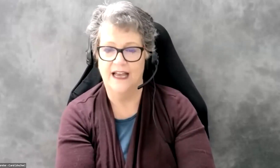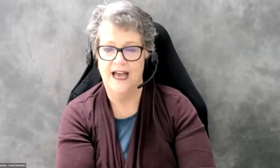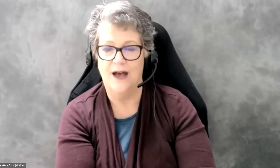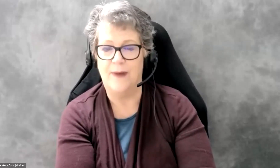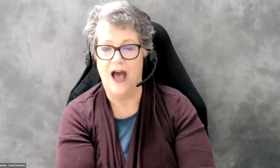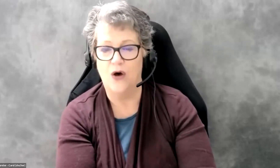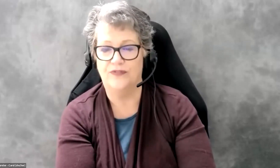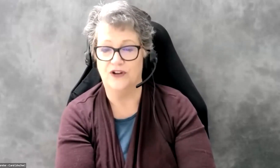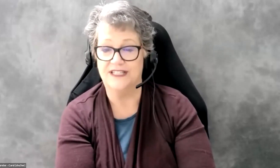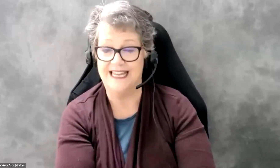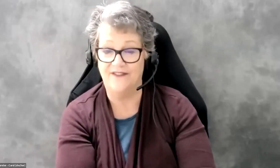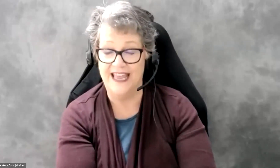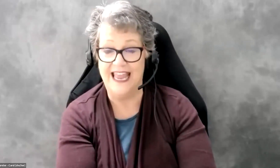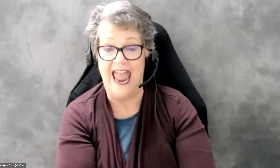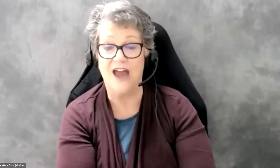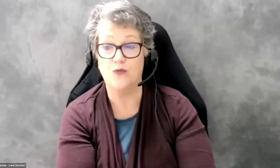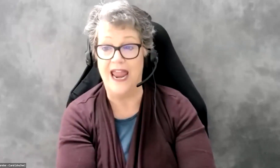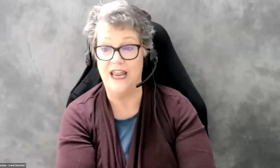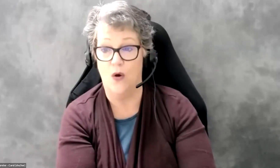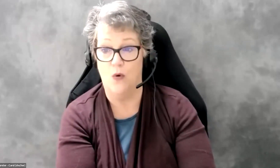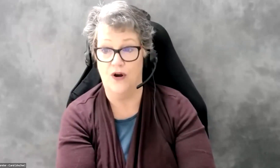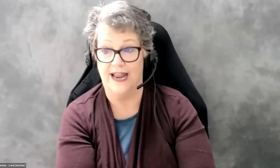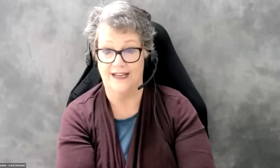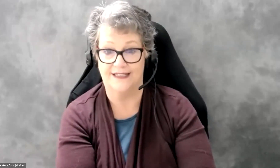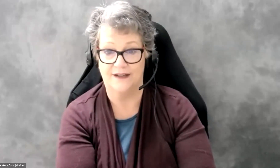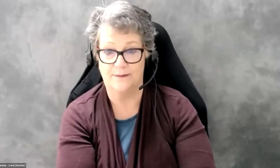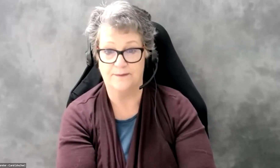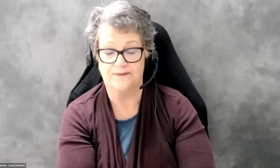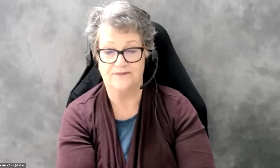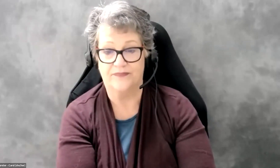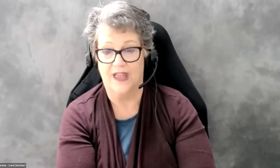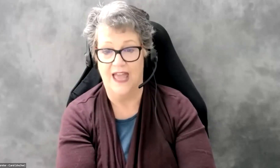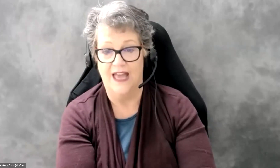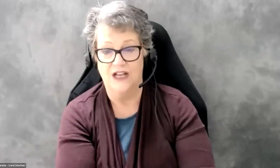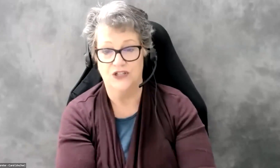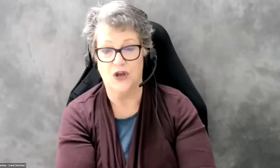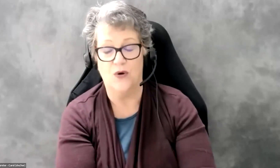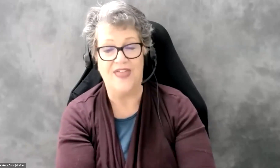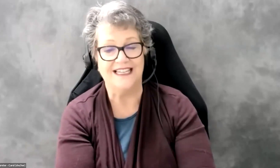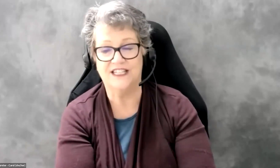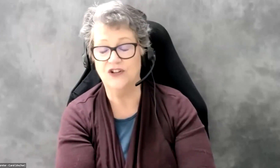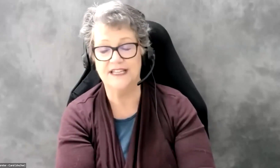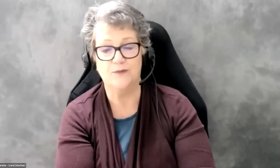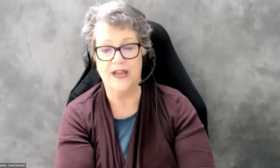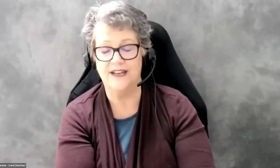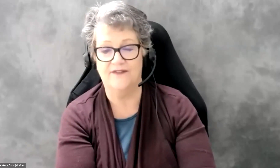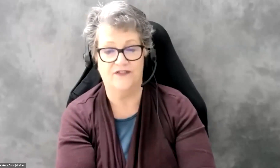today about there's TV and radio warnings. So that